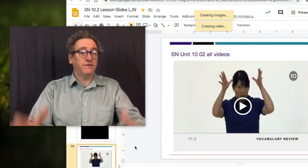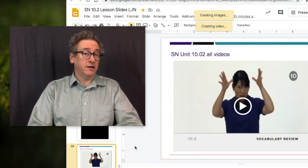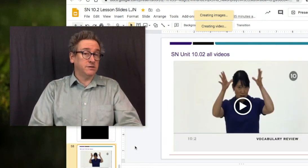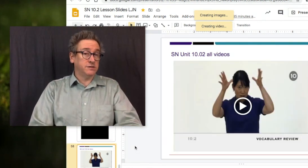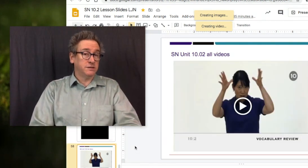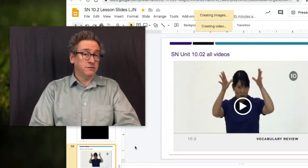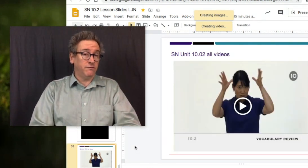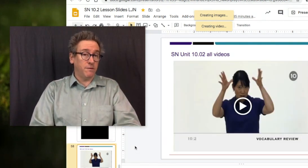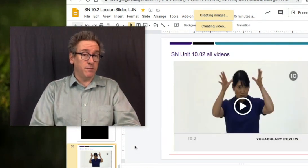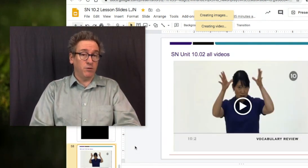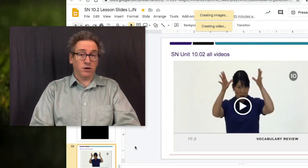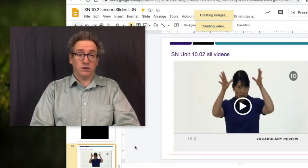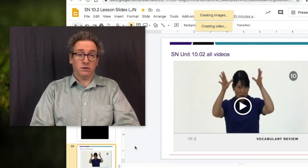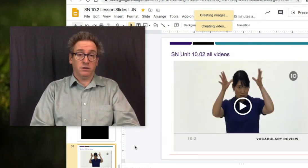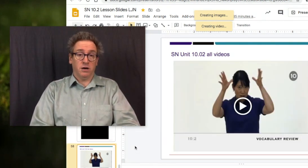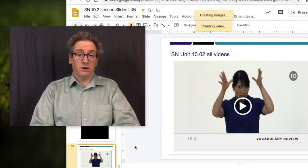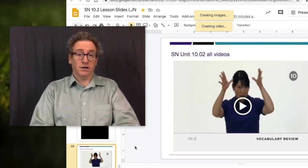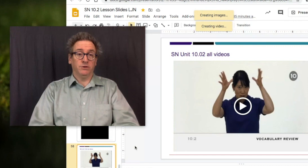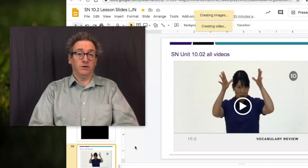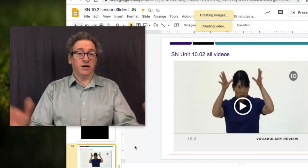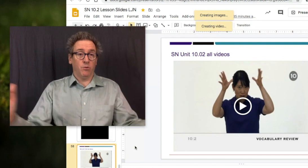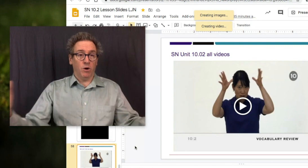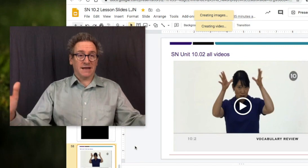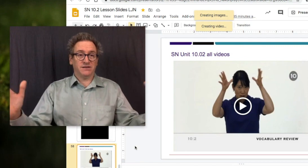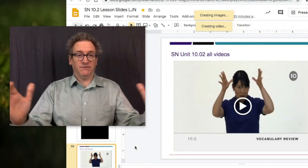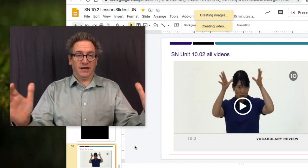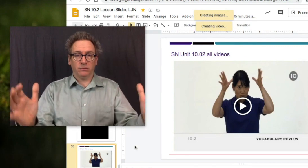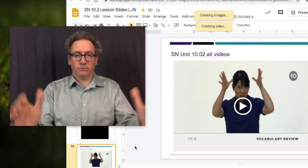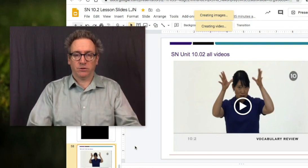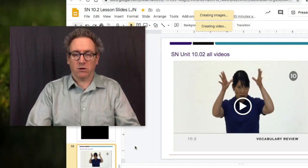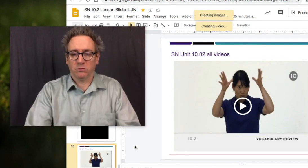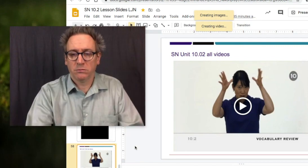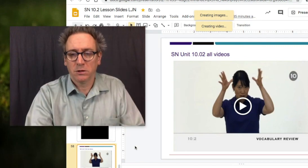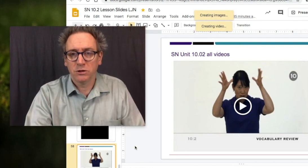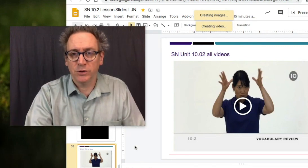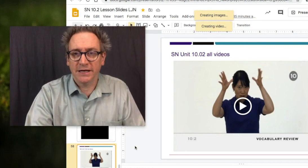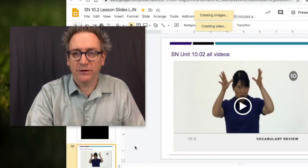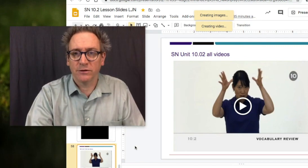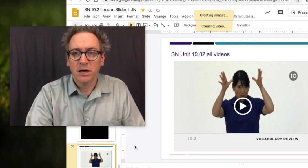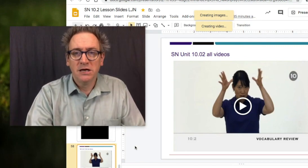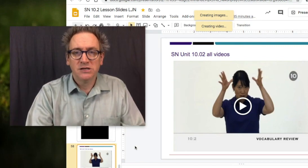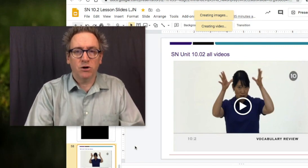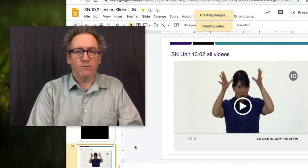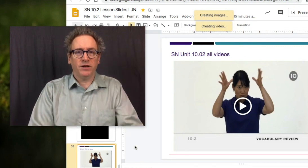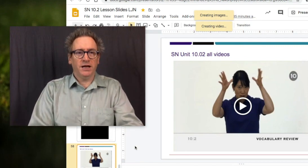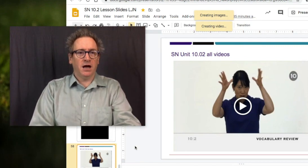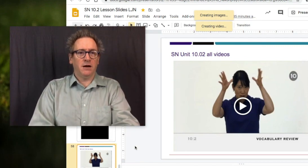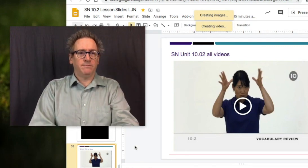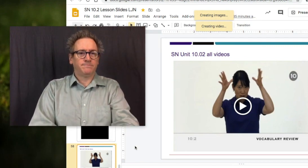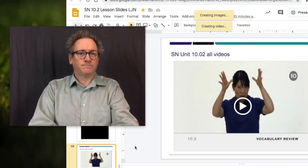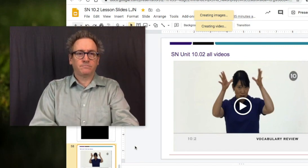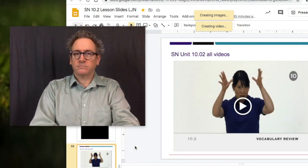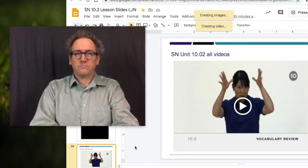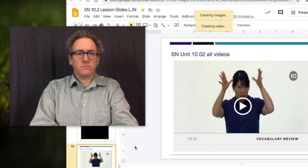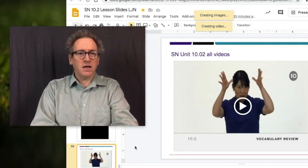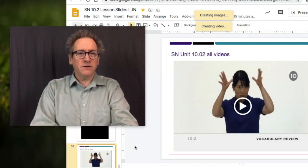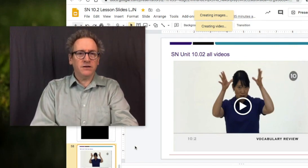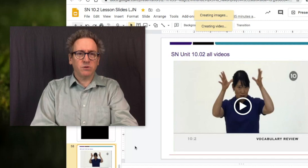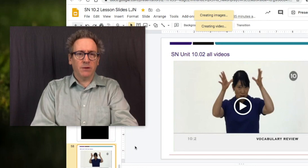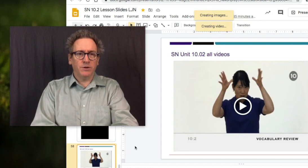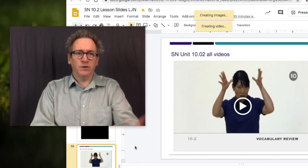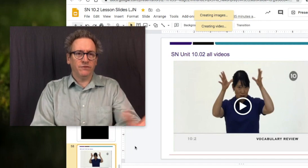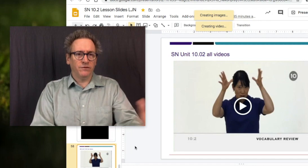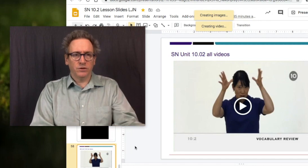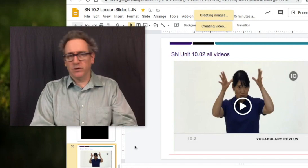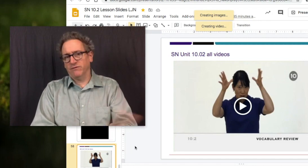of the videos from the book are included in one massive video. They're all joined together. So hopefully this